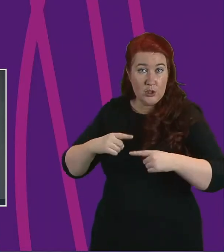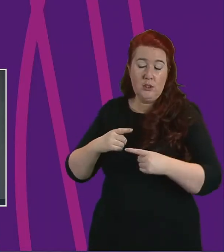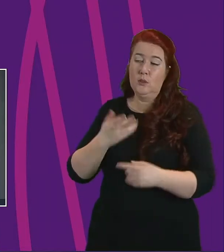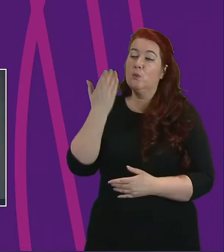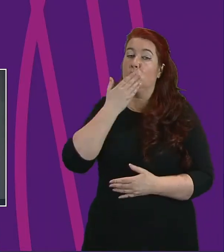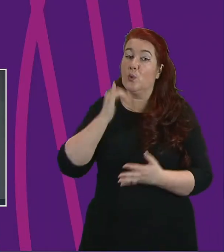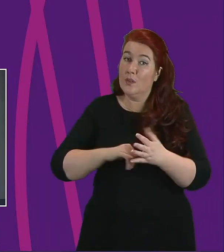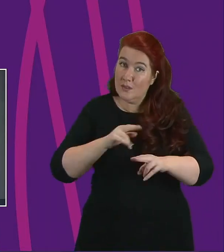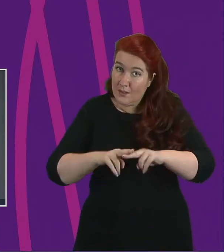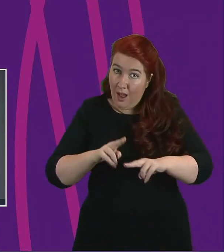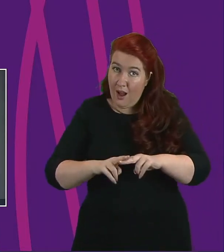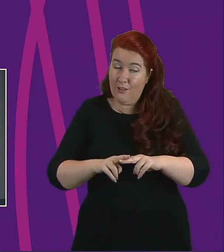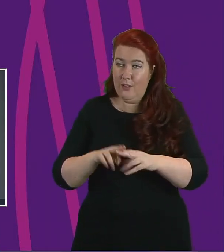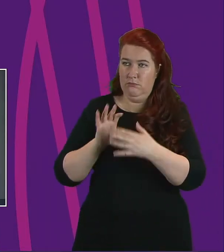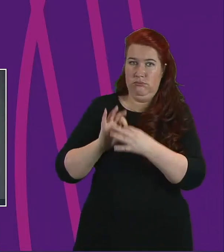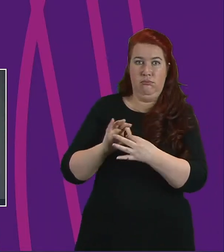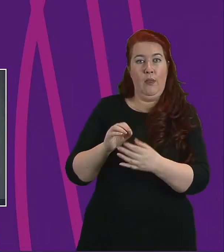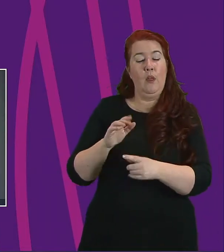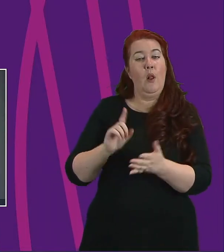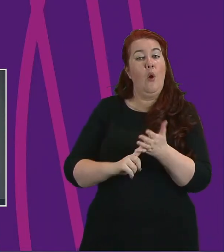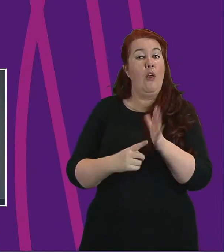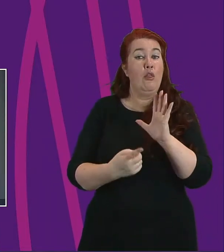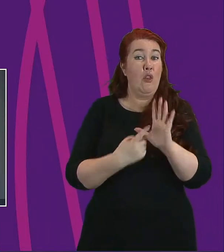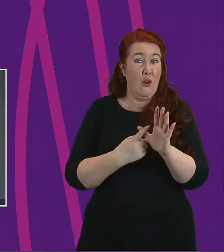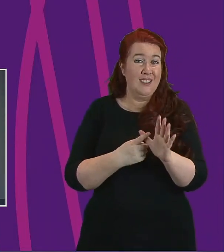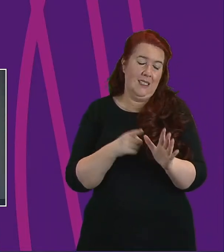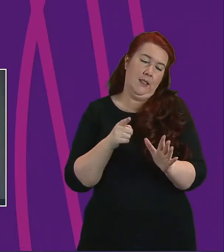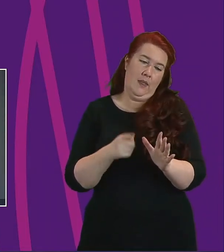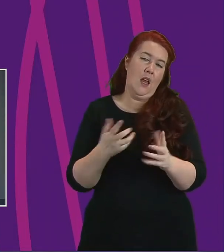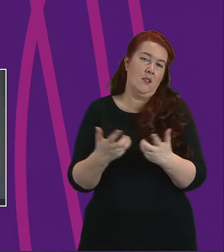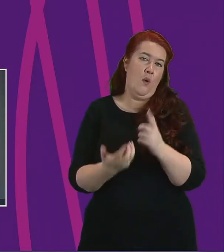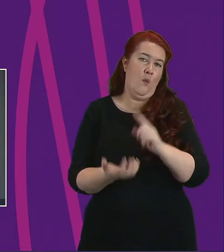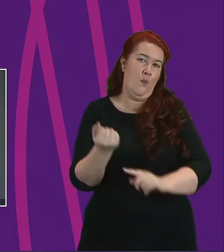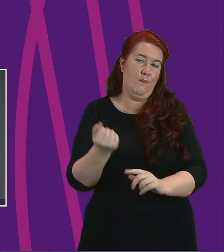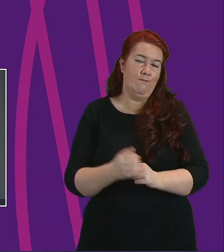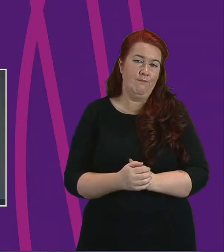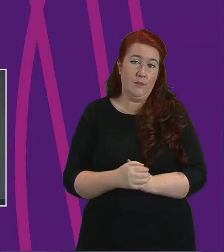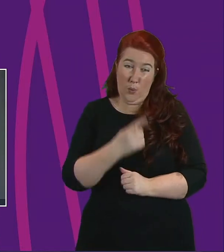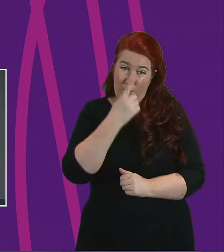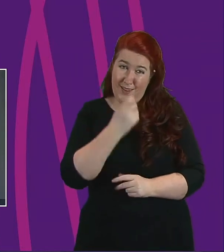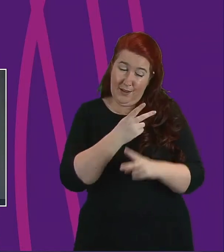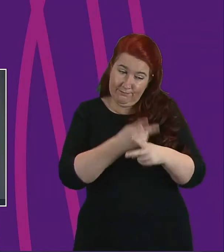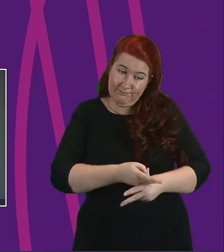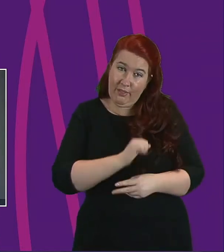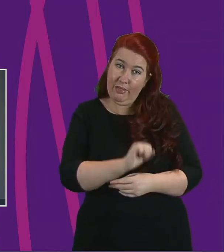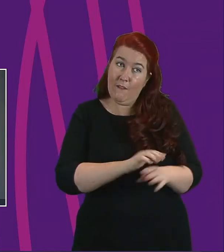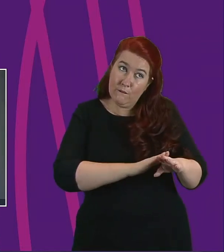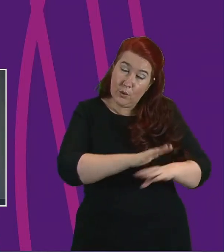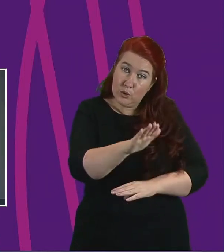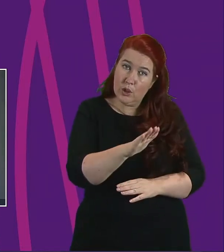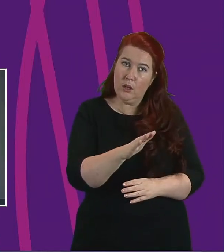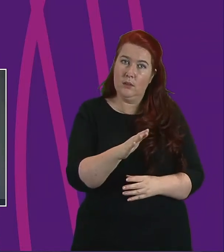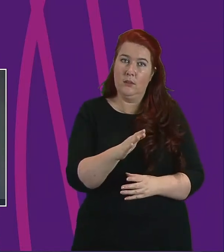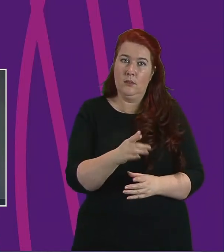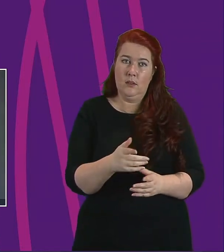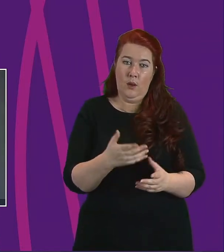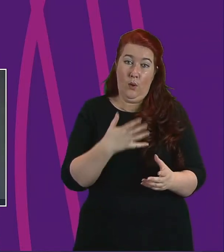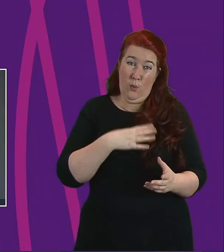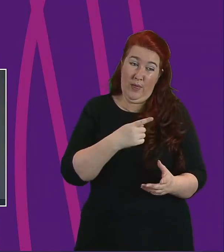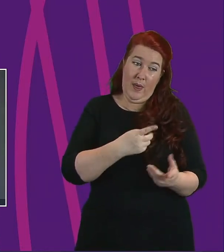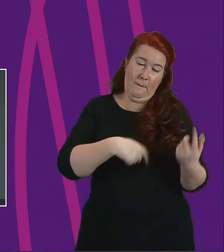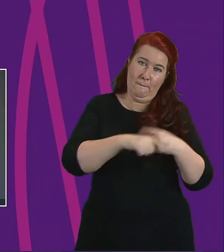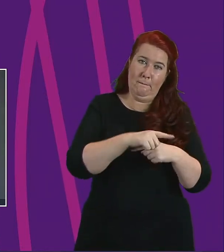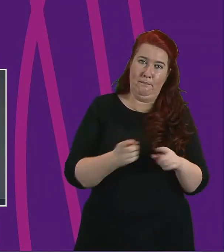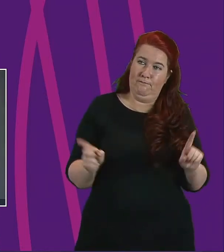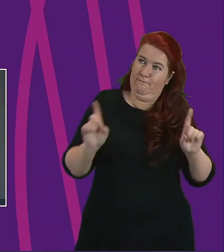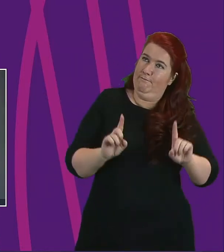authorities, gives us a way to do that. We can safeguard our children's future and get them learning alongside their classmates